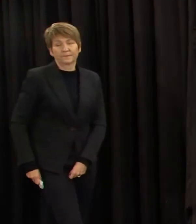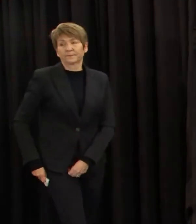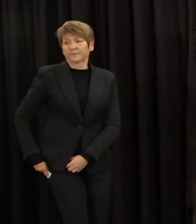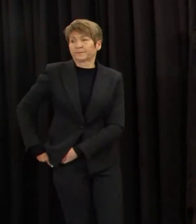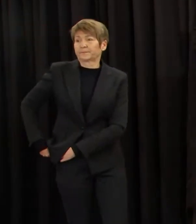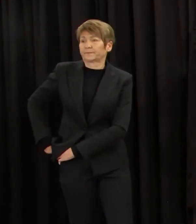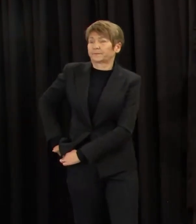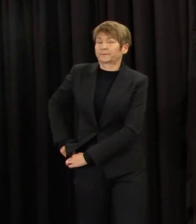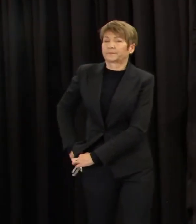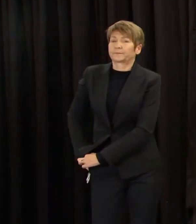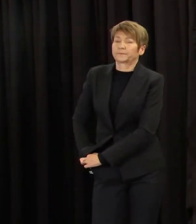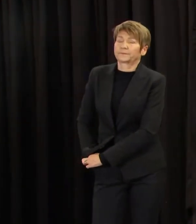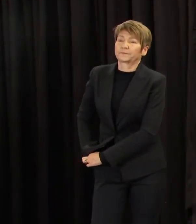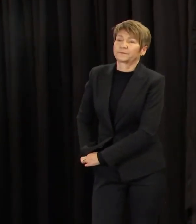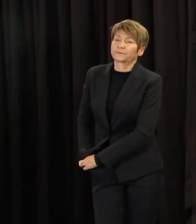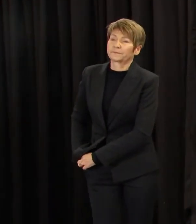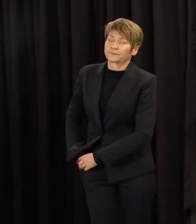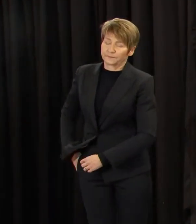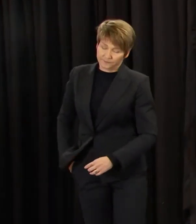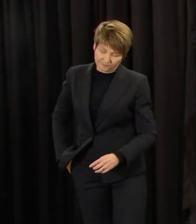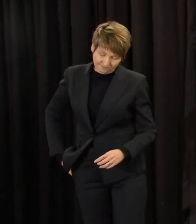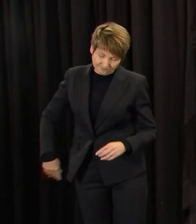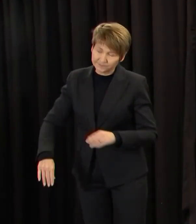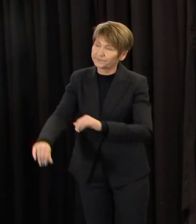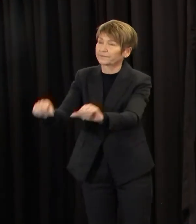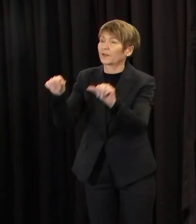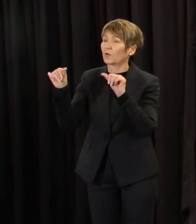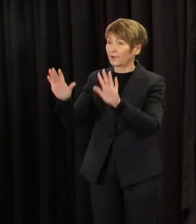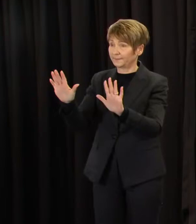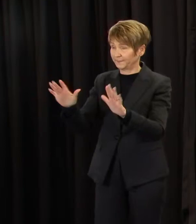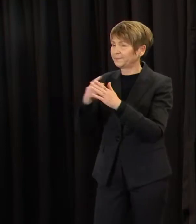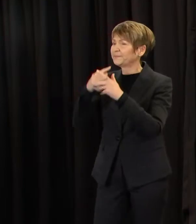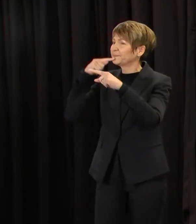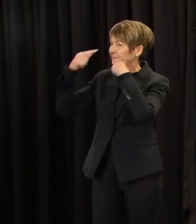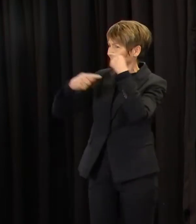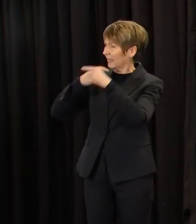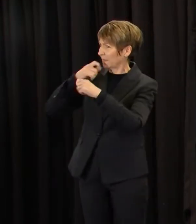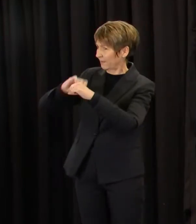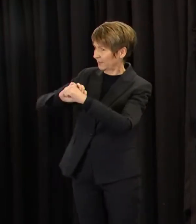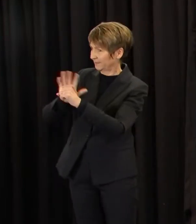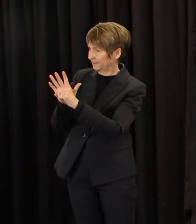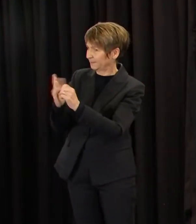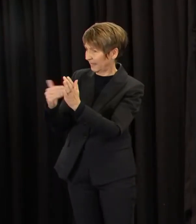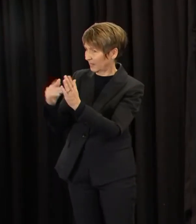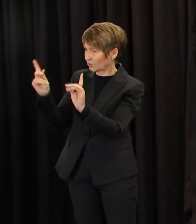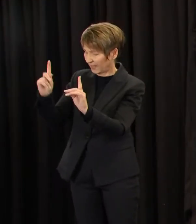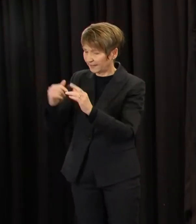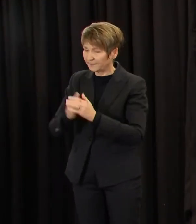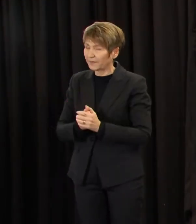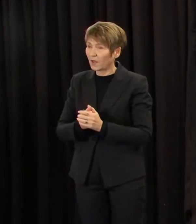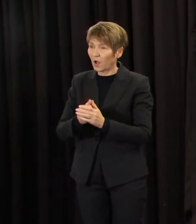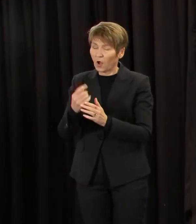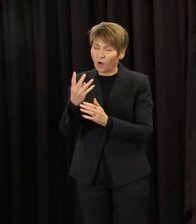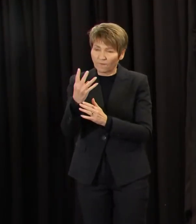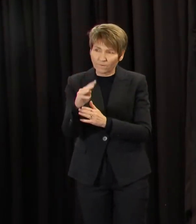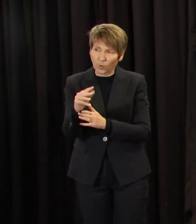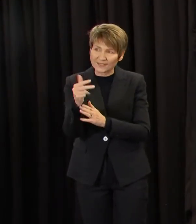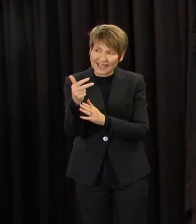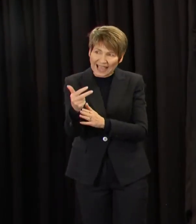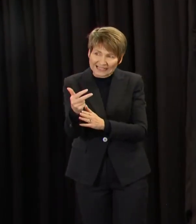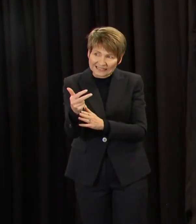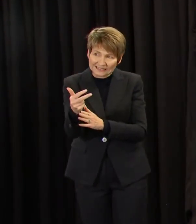Thanks, Premier. So, look, in terms of the break, if we take today's numbers as a guide, 48 of those cases are all coming out through